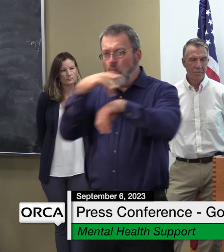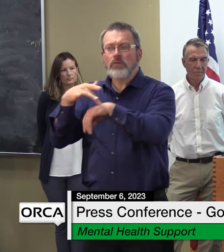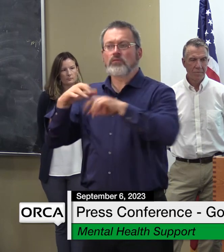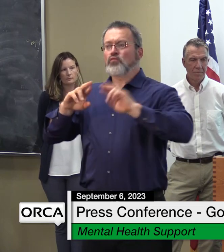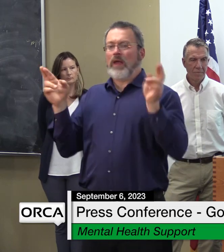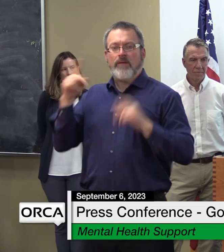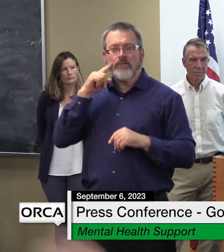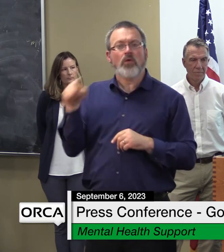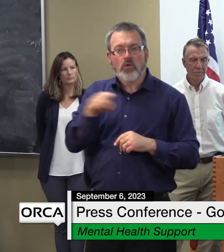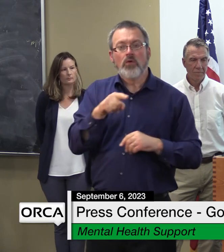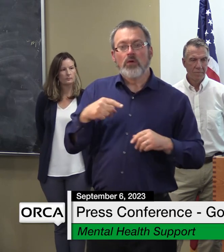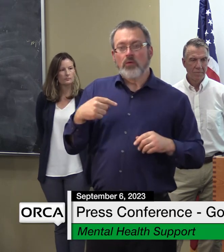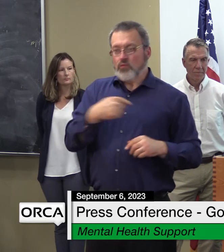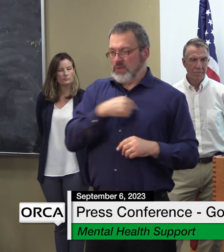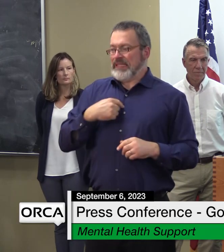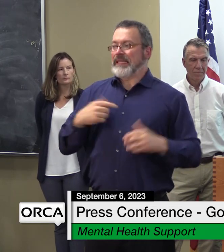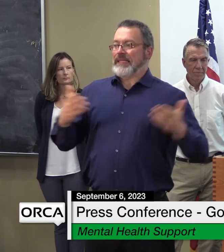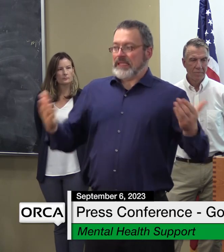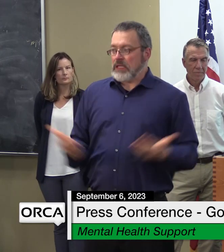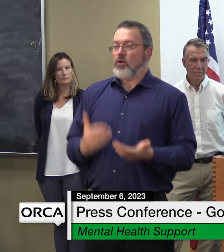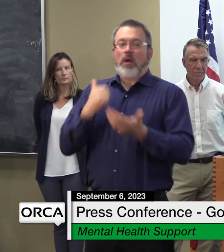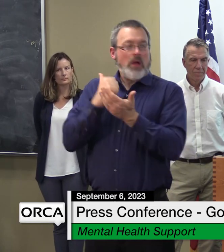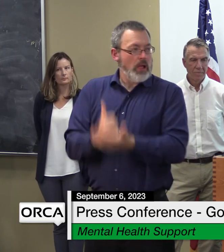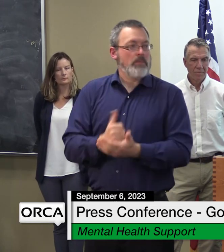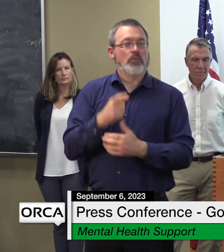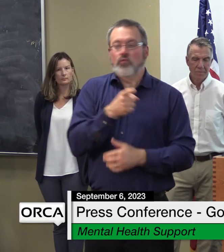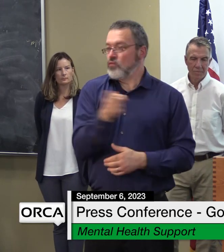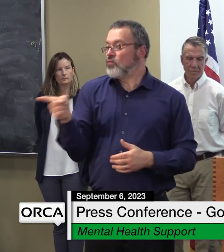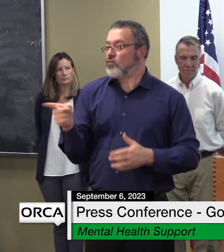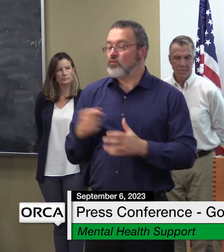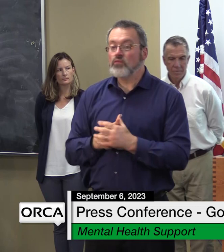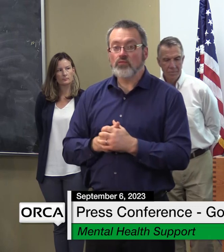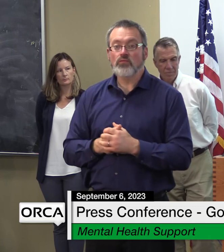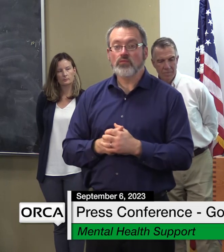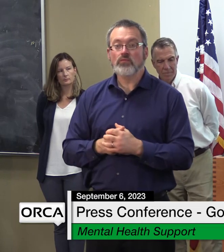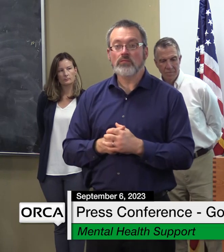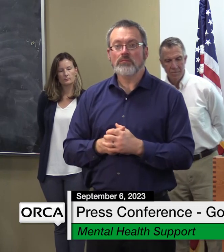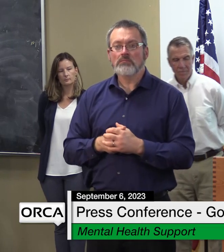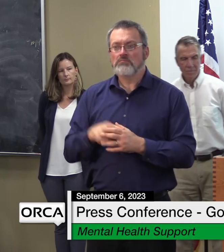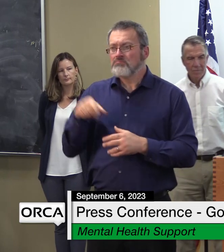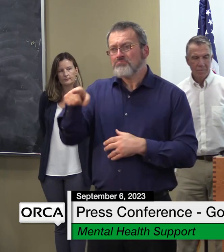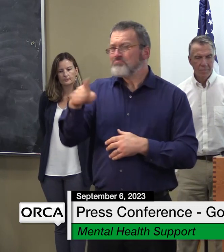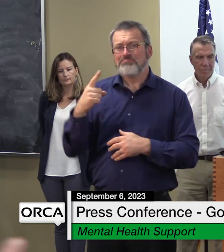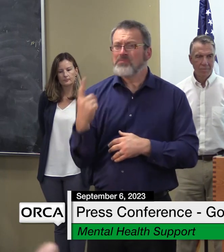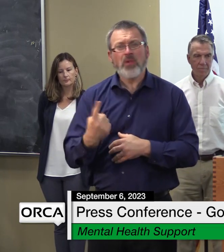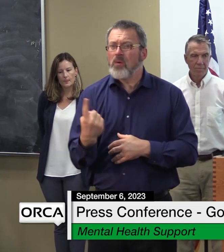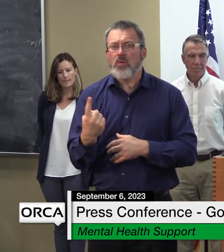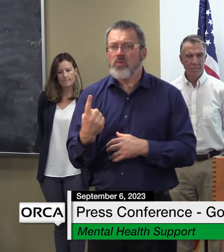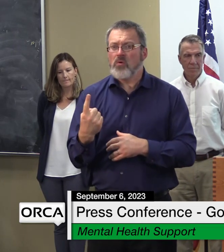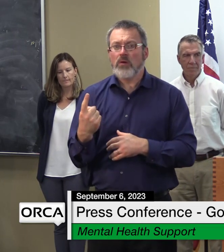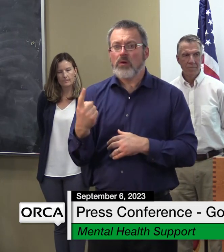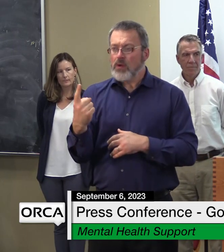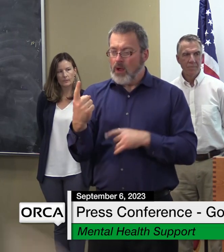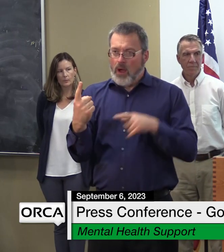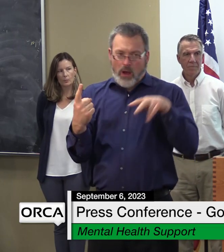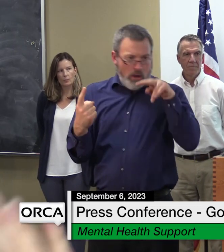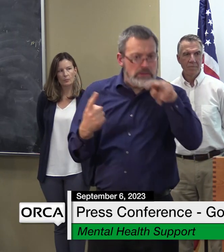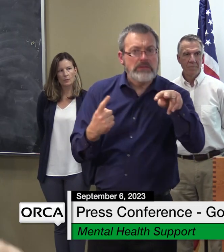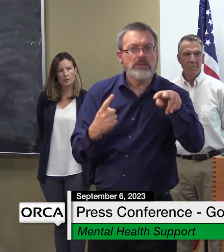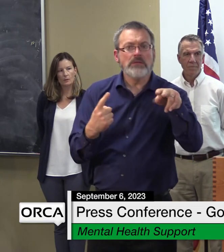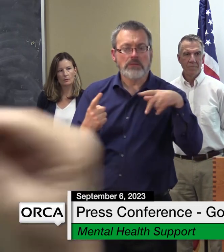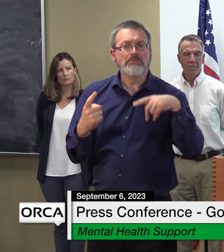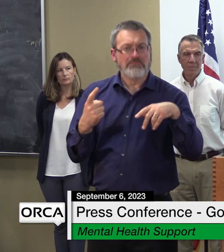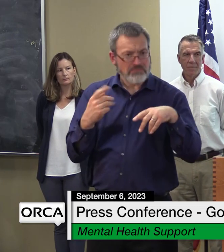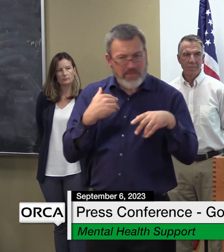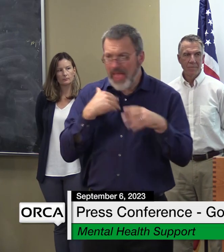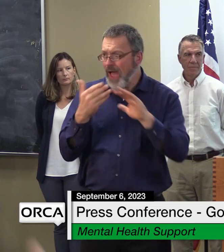them. The Lifeline is not only a tool for those who need to help themselves, but also an incredible resource for anyone in the community who